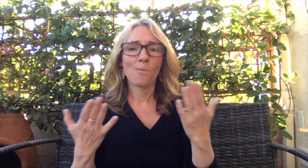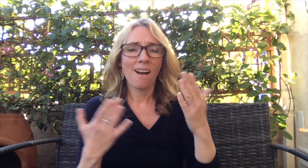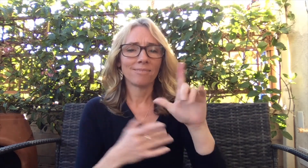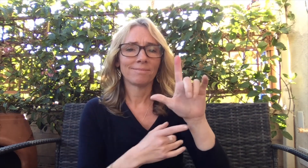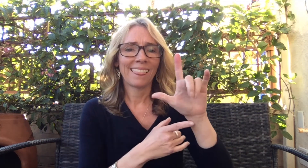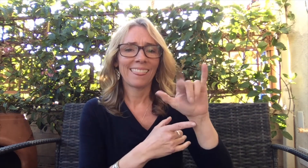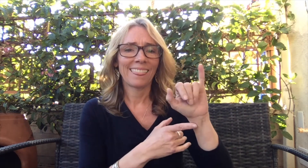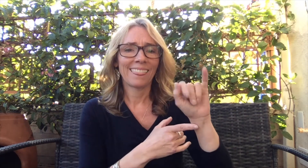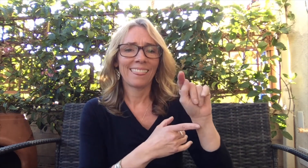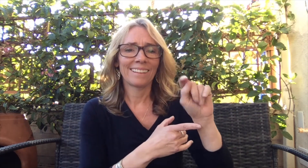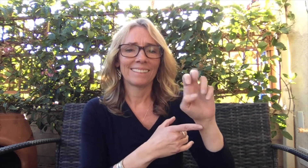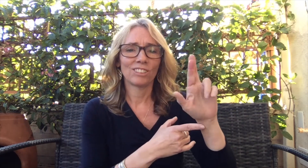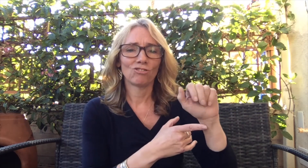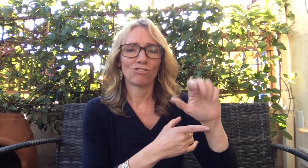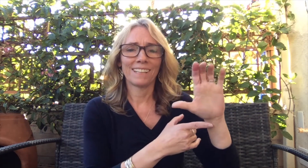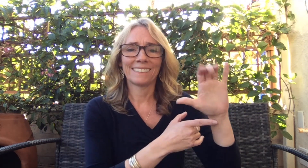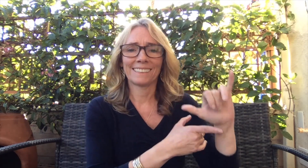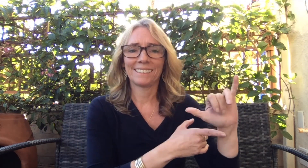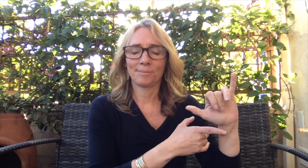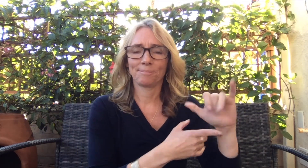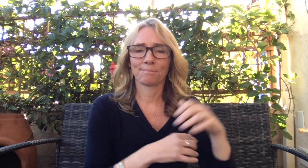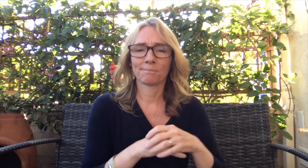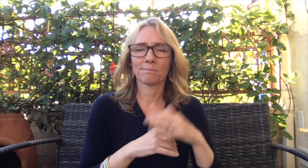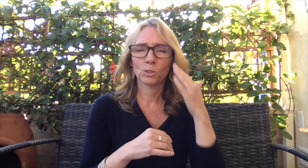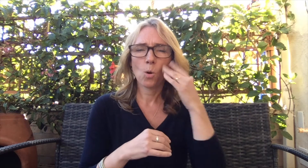webinar where we are talking about literacy.